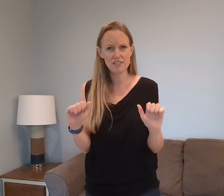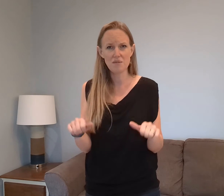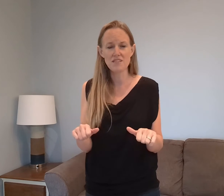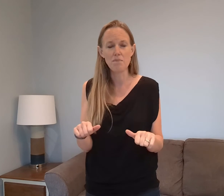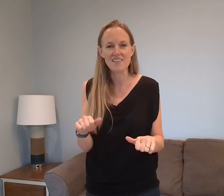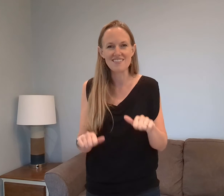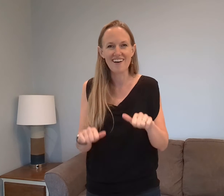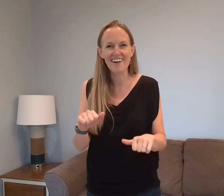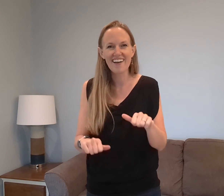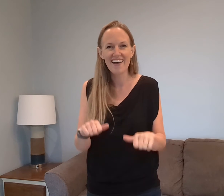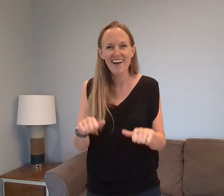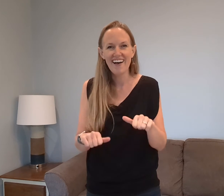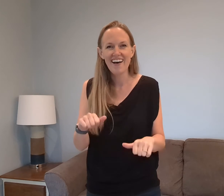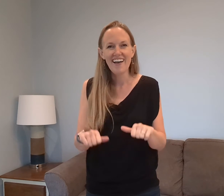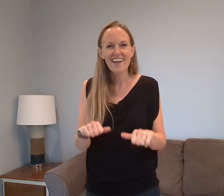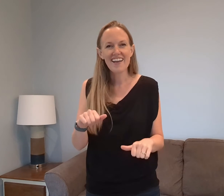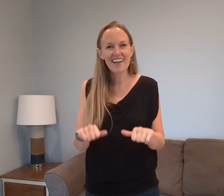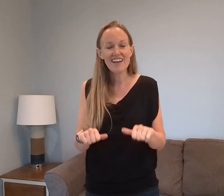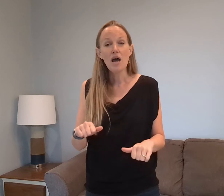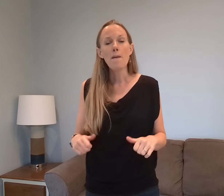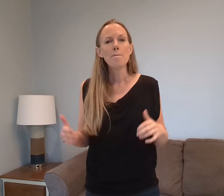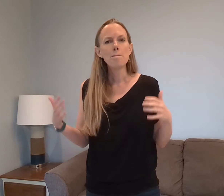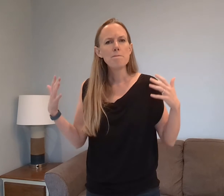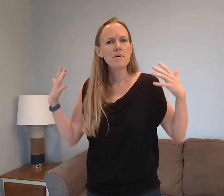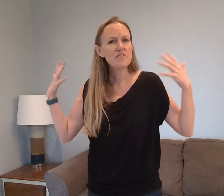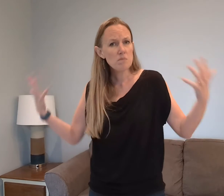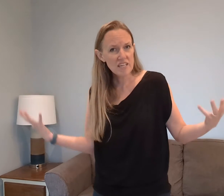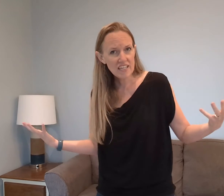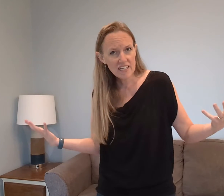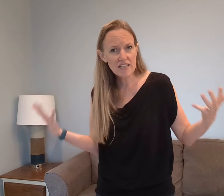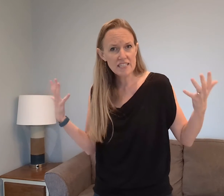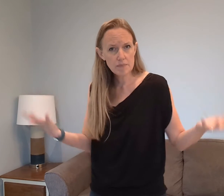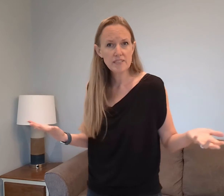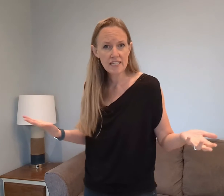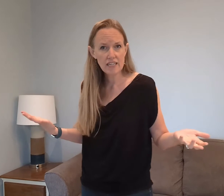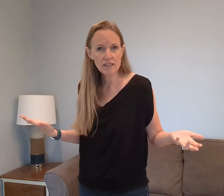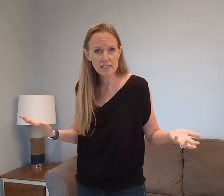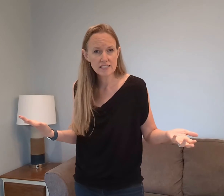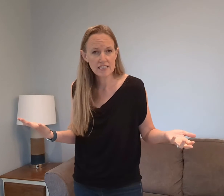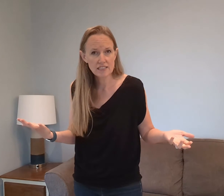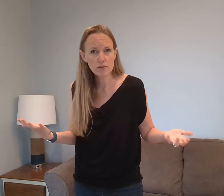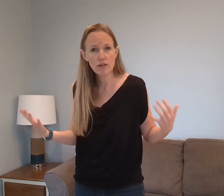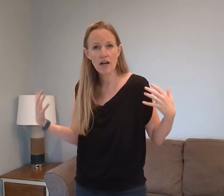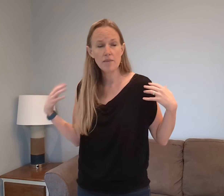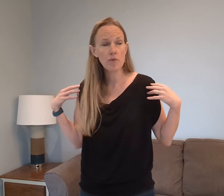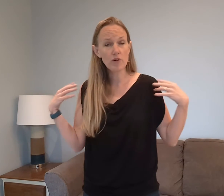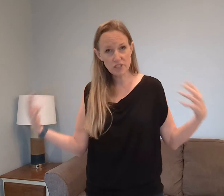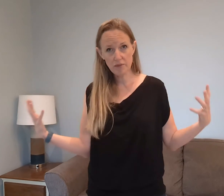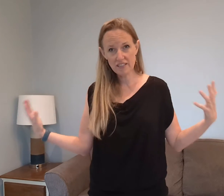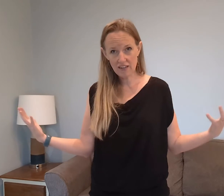thumbs up in this song. Okay, but for me, in this particular instance, when I'm worshiping to